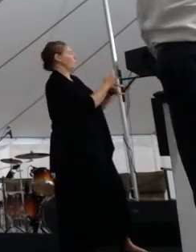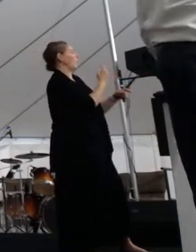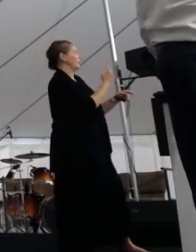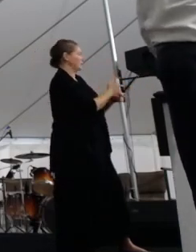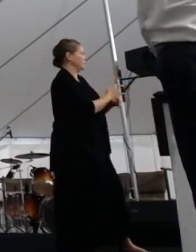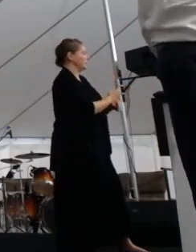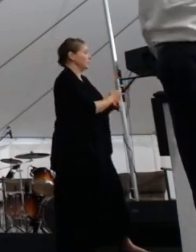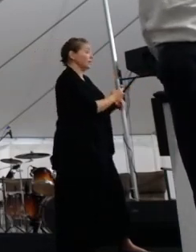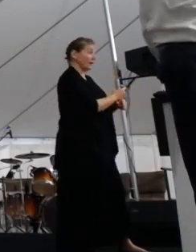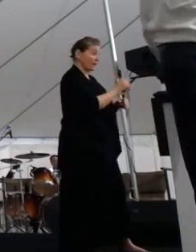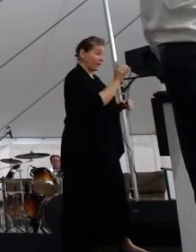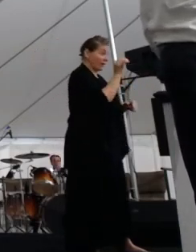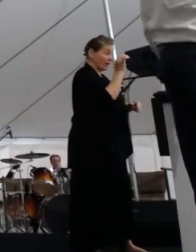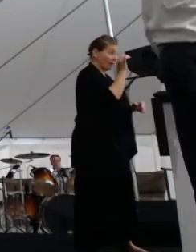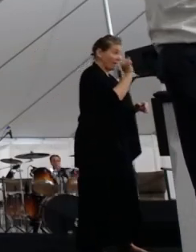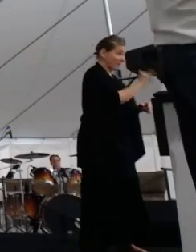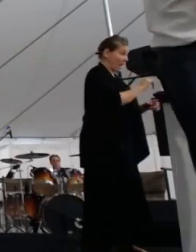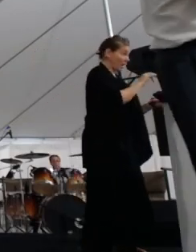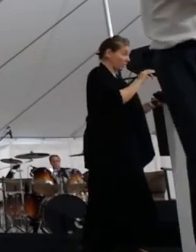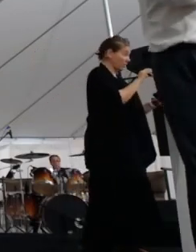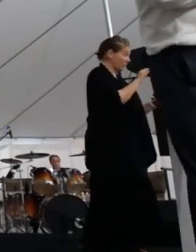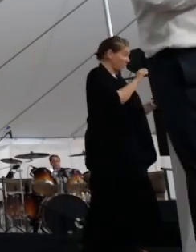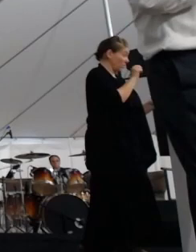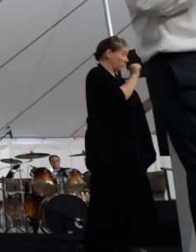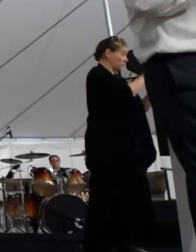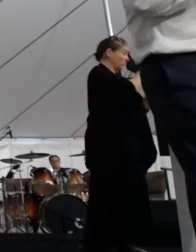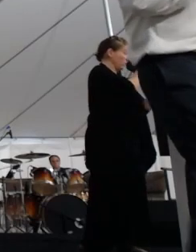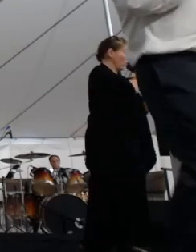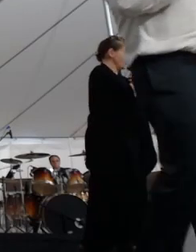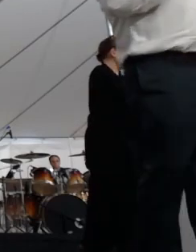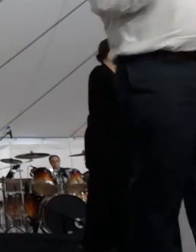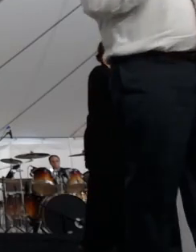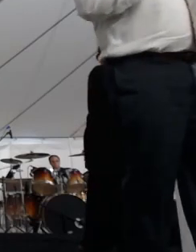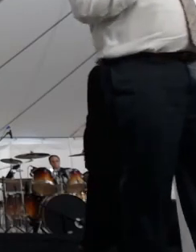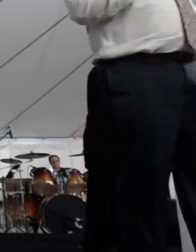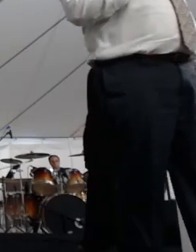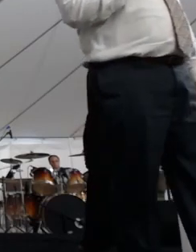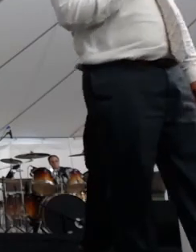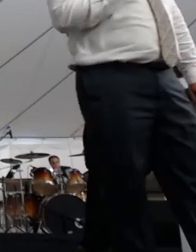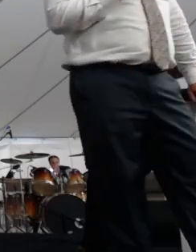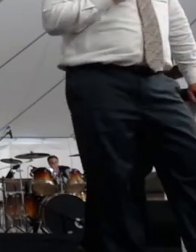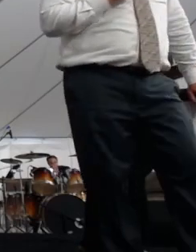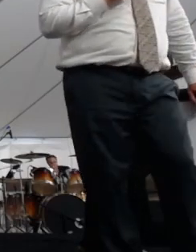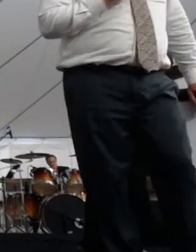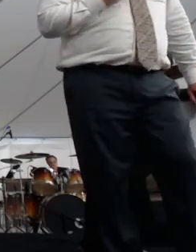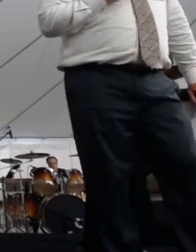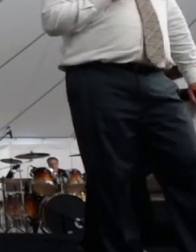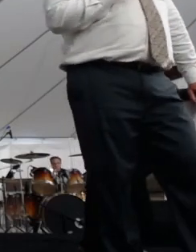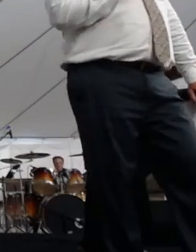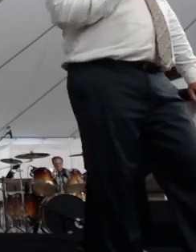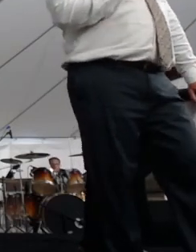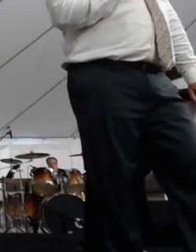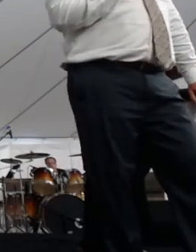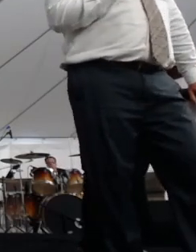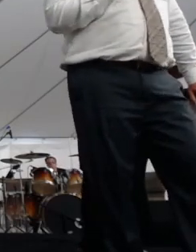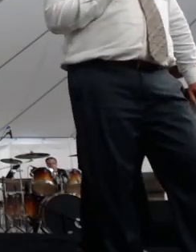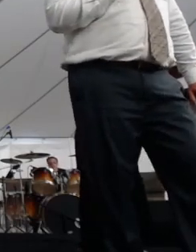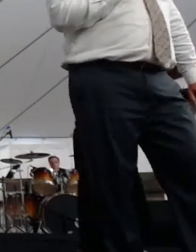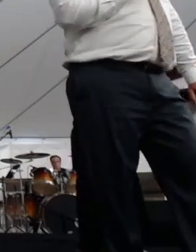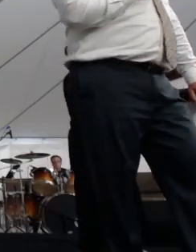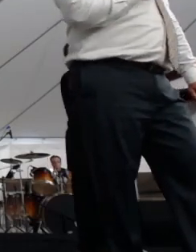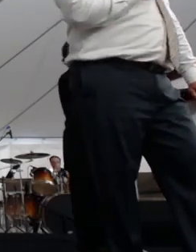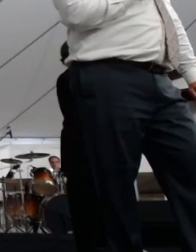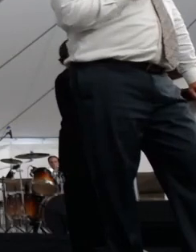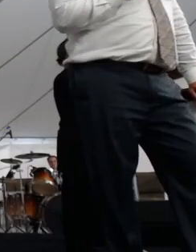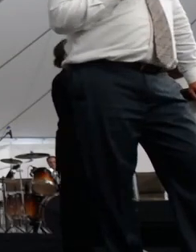from the father of lies. He's the master liar. He's the master